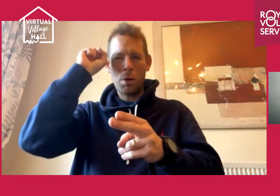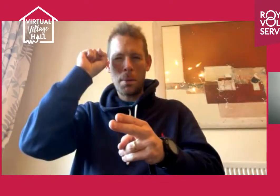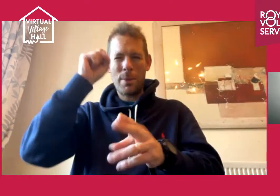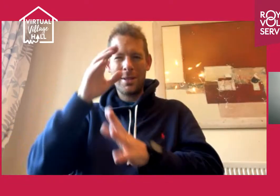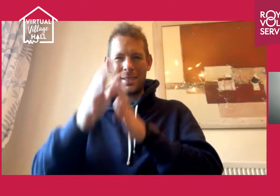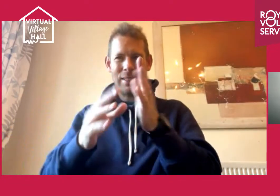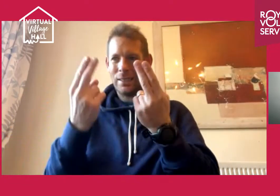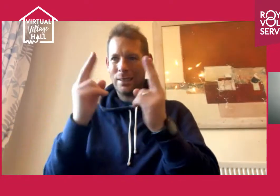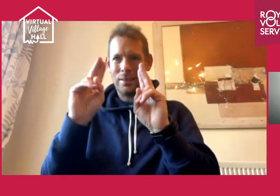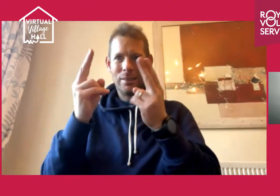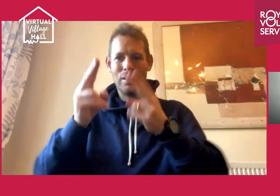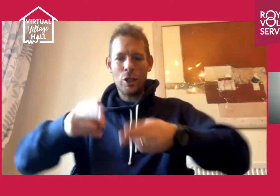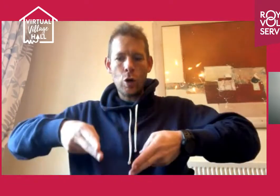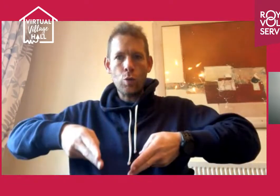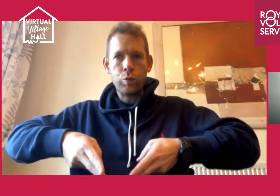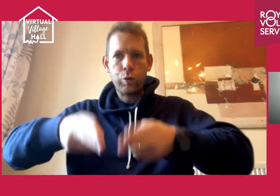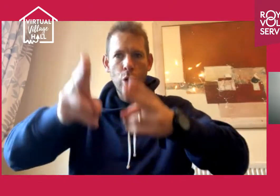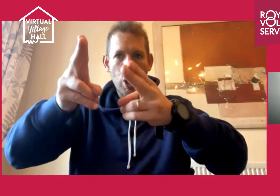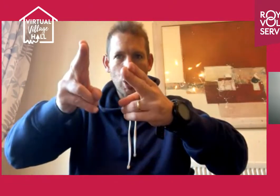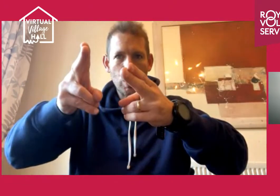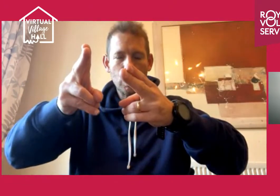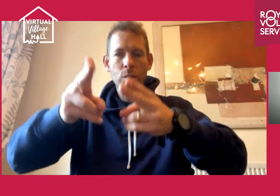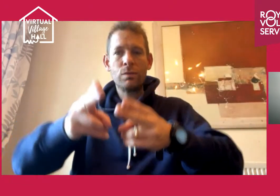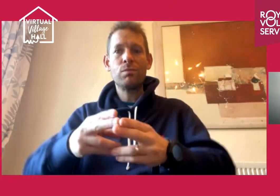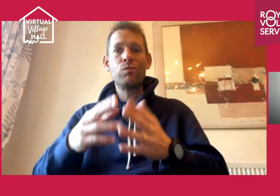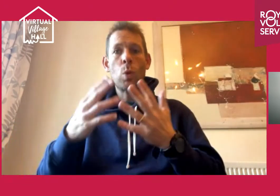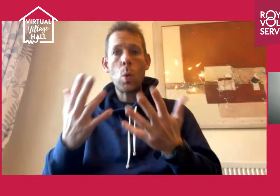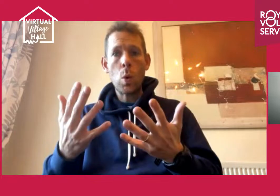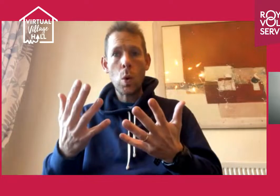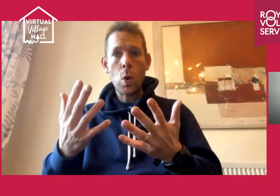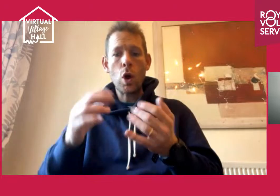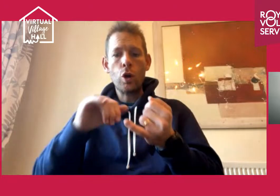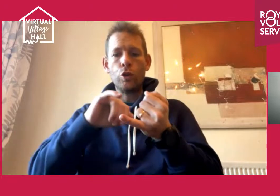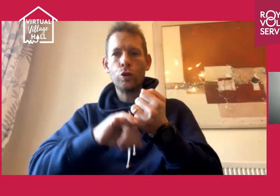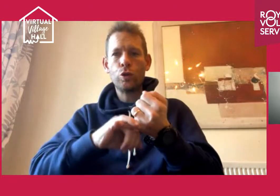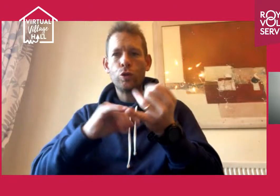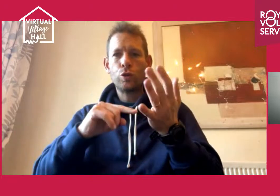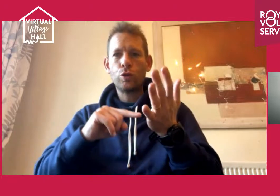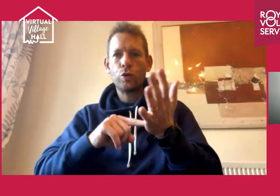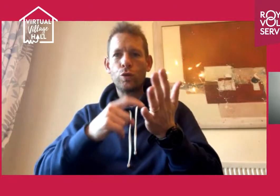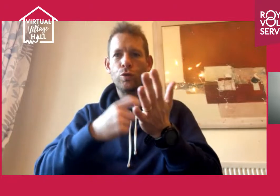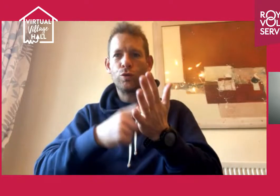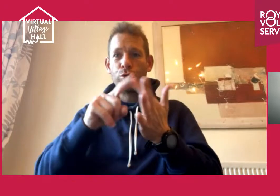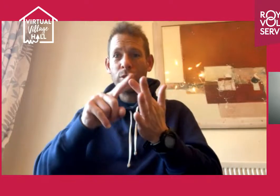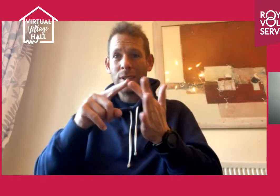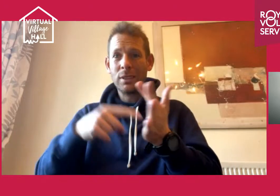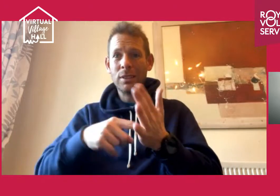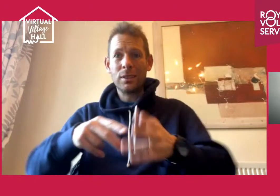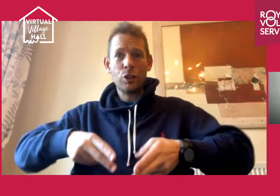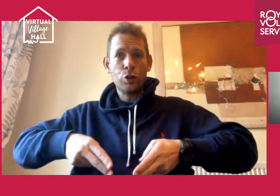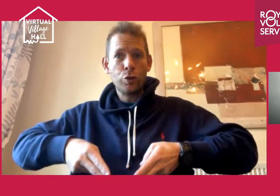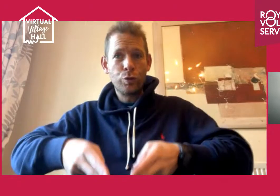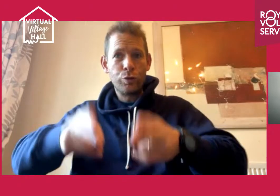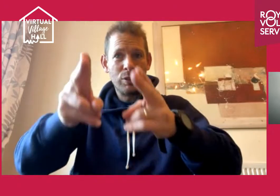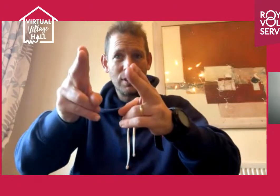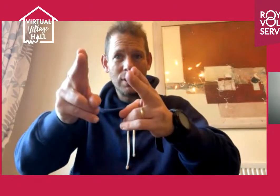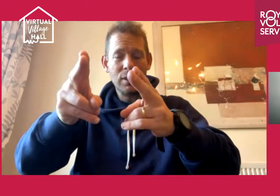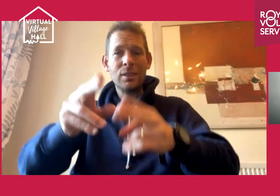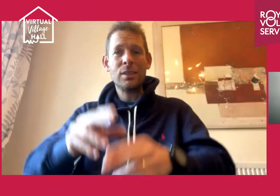And then remember we signed road slightly differently. It's just a straight sign, or street. That's the same way we sign